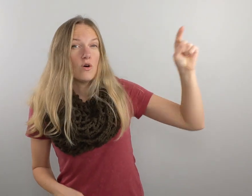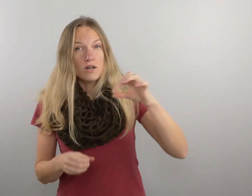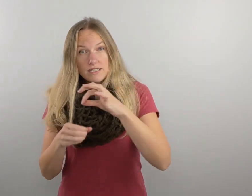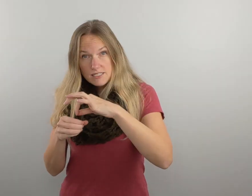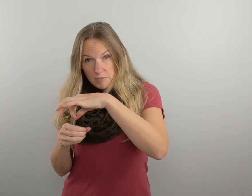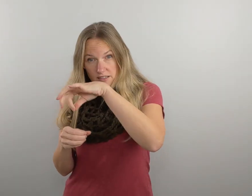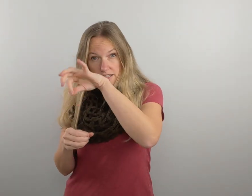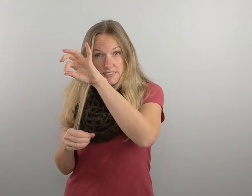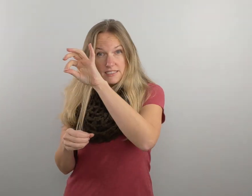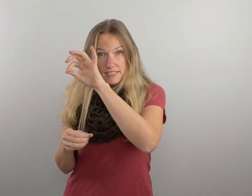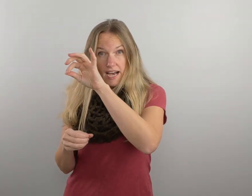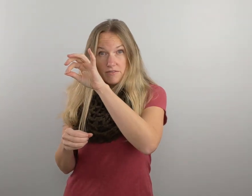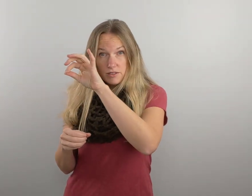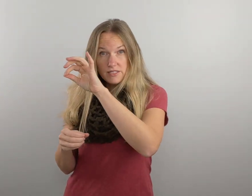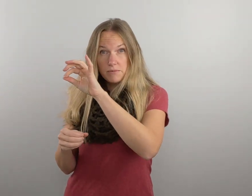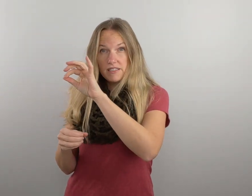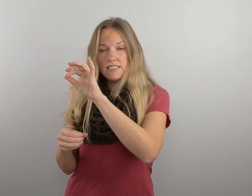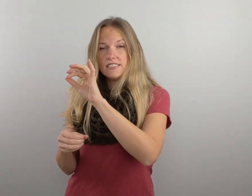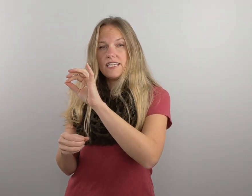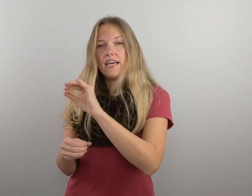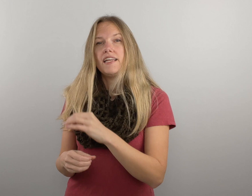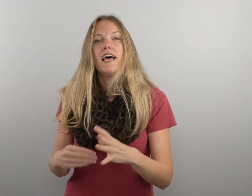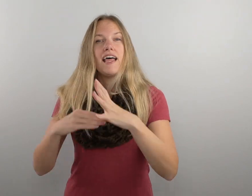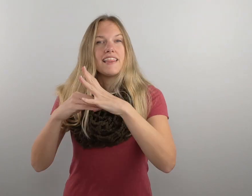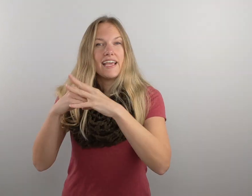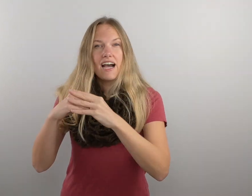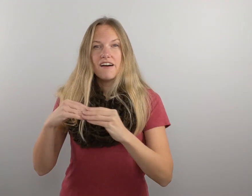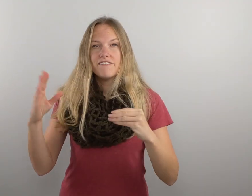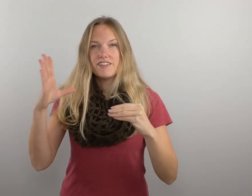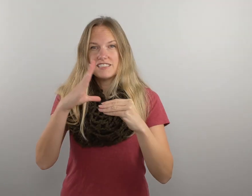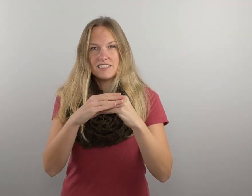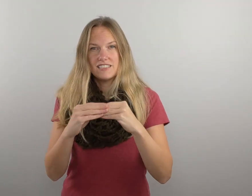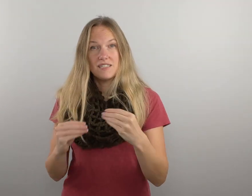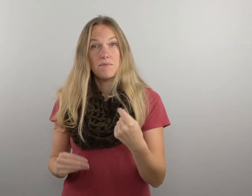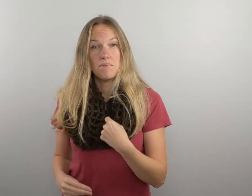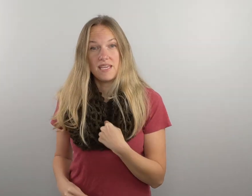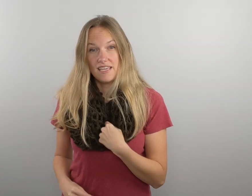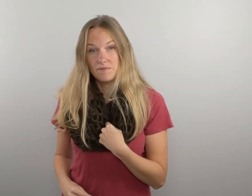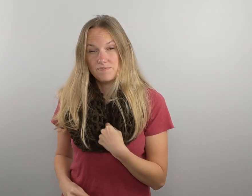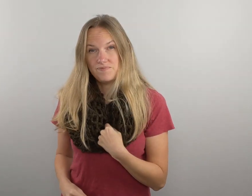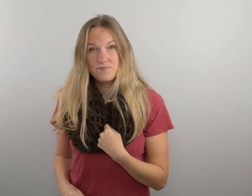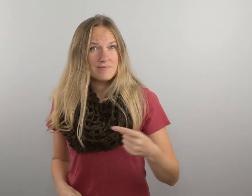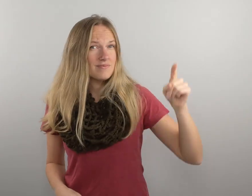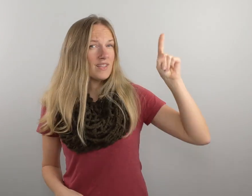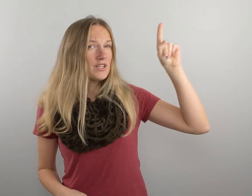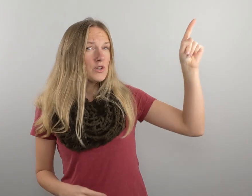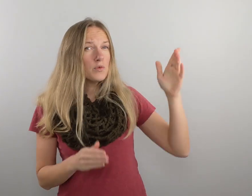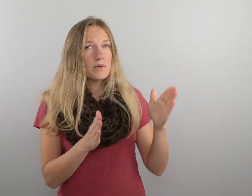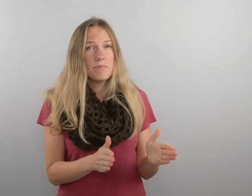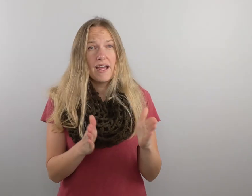your spirit, staff, we're doing spirit instead, they comfort me. You